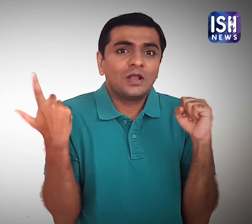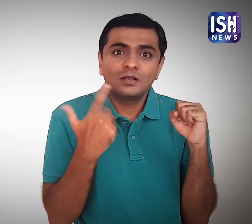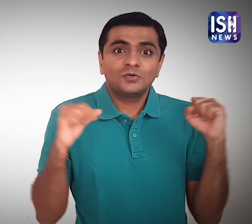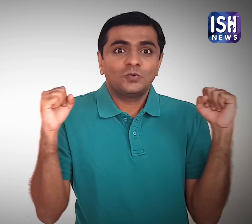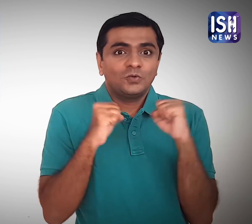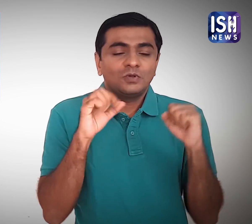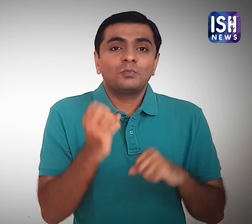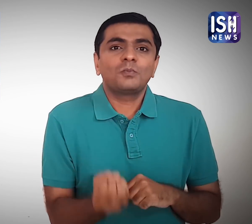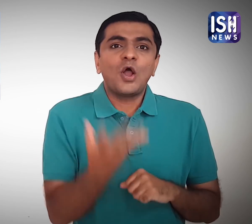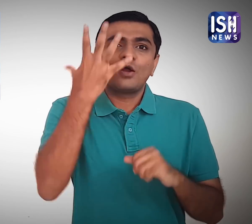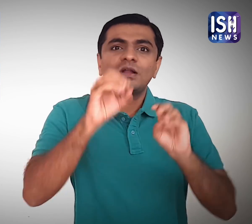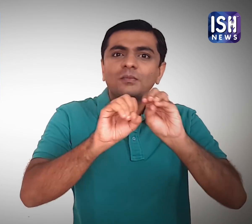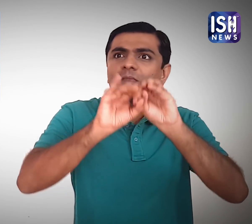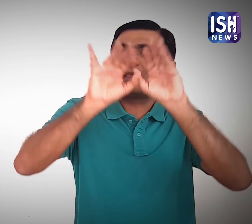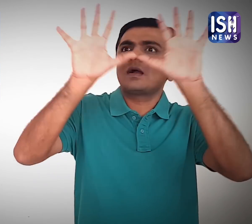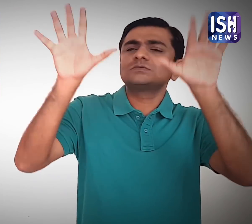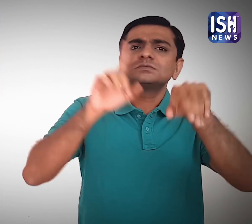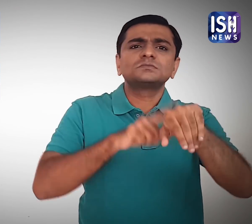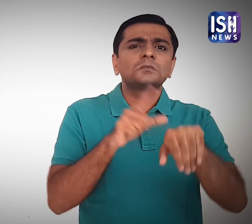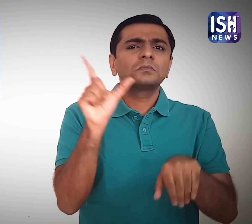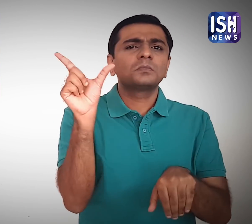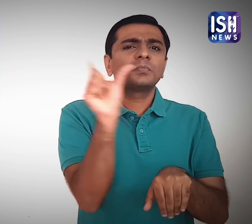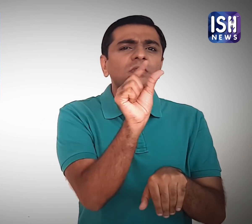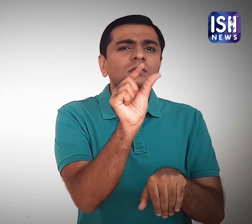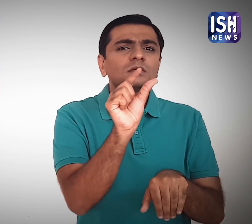winters, where the days are shorter